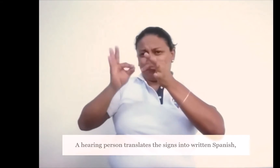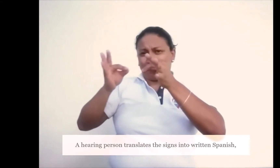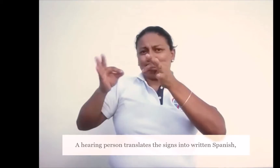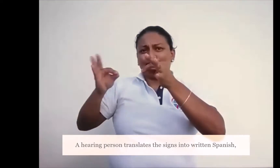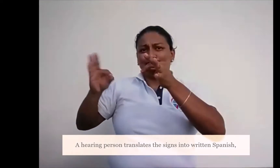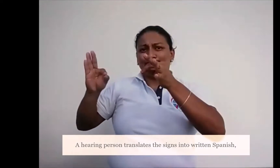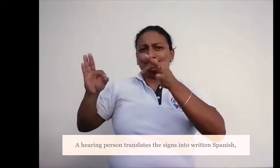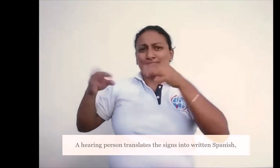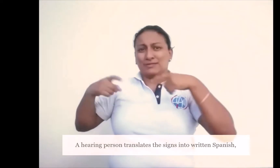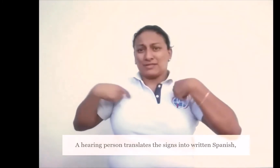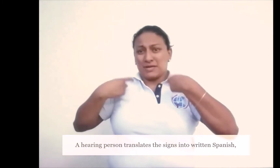written Spanish,